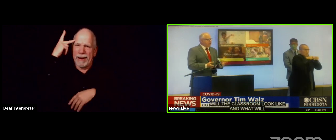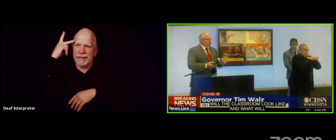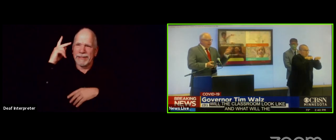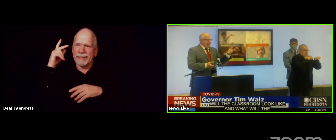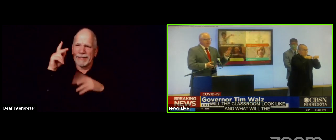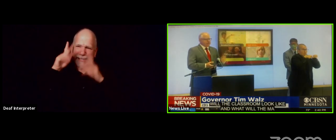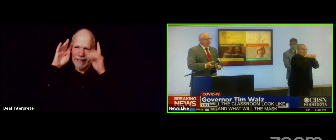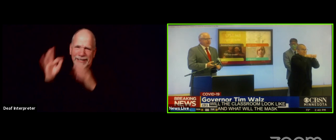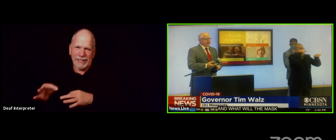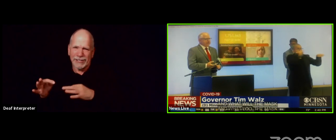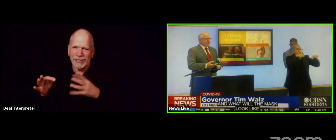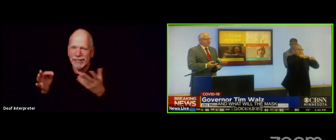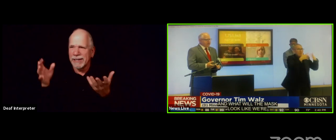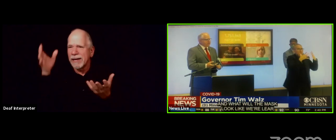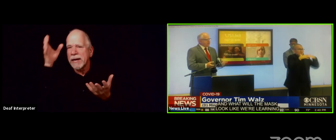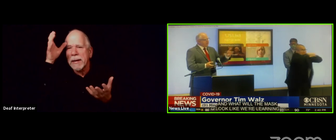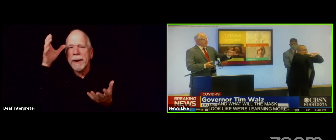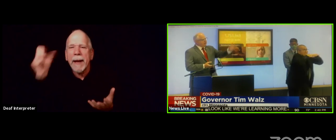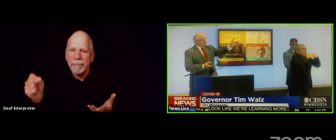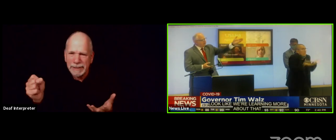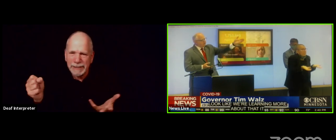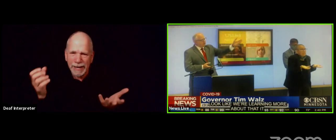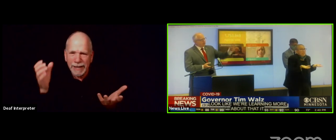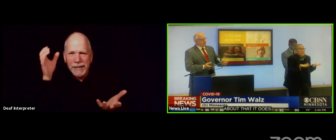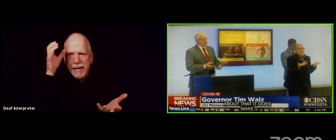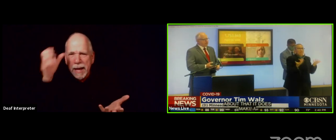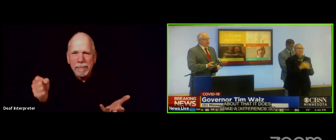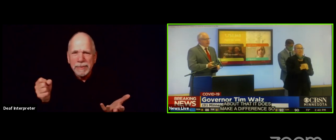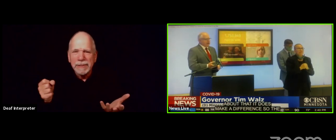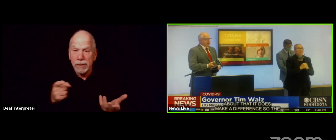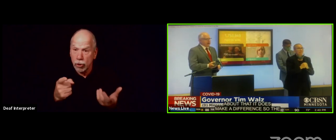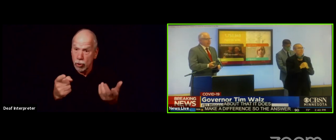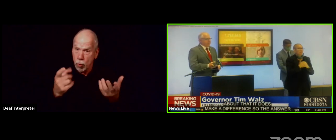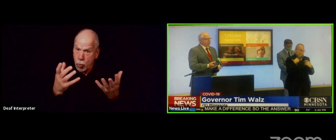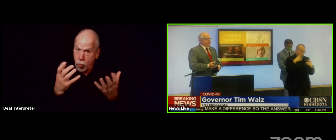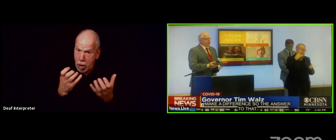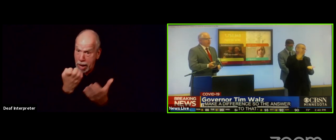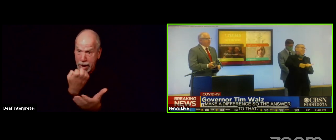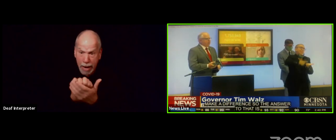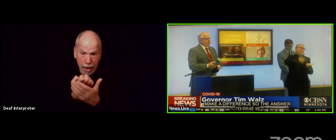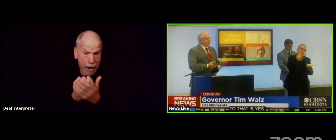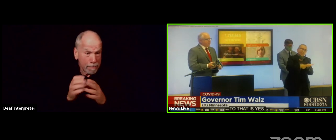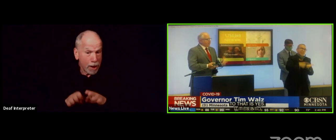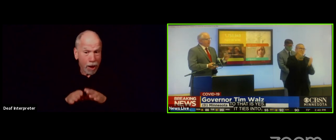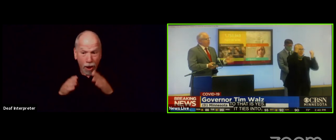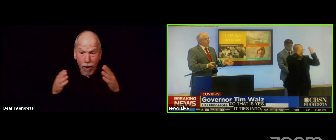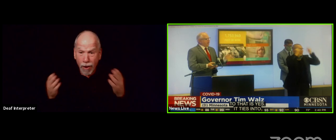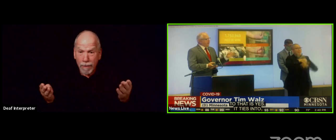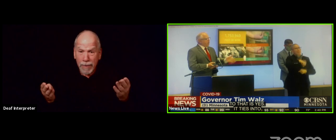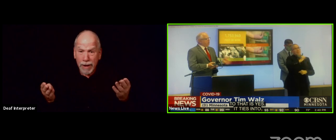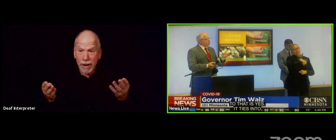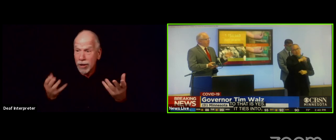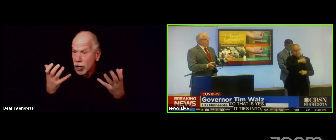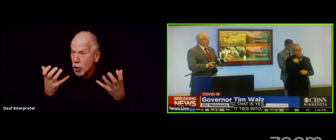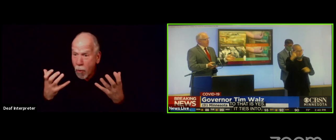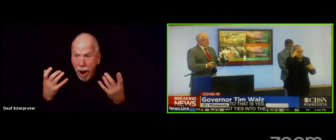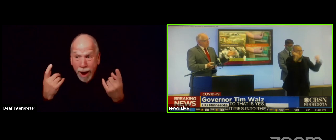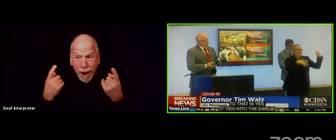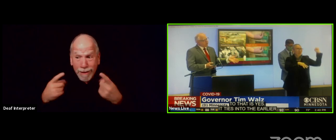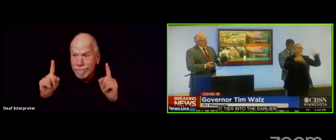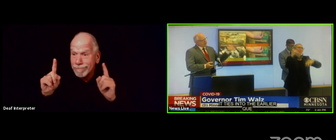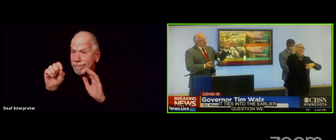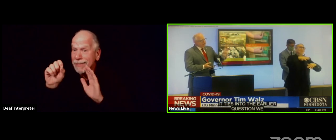So the answer to that is yes. I think it ties into the earlier question. We are reevaluating now what we're seeing in other states,